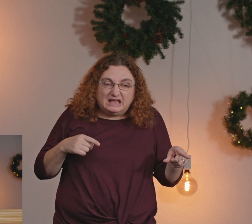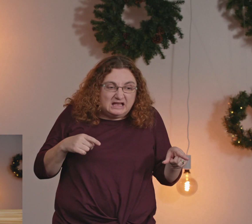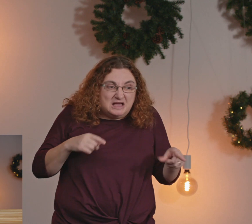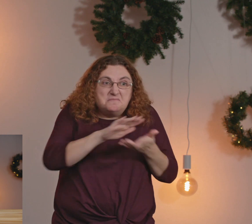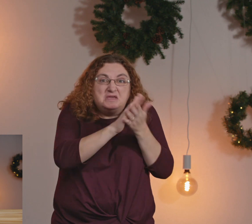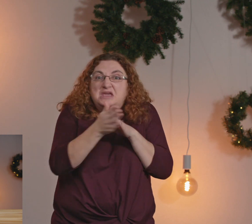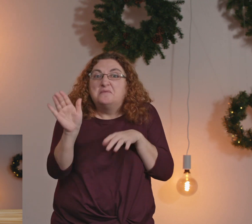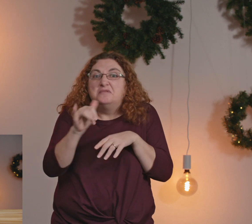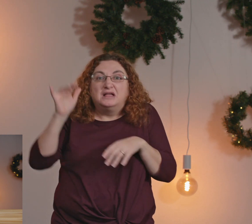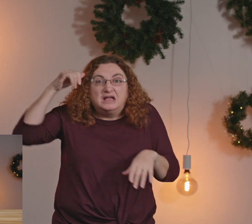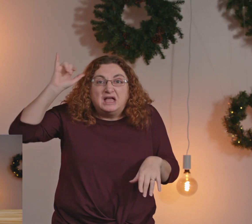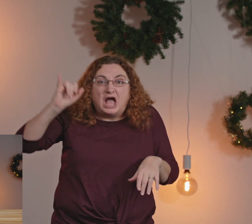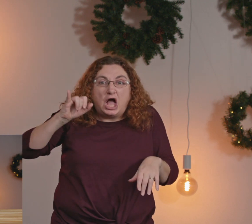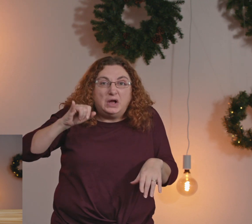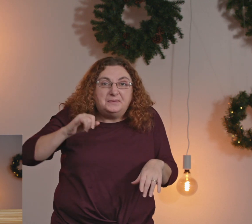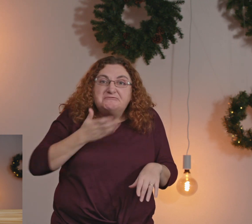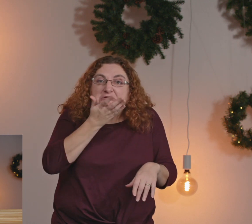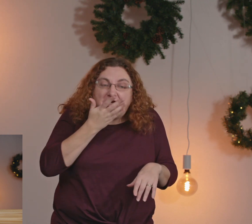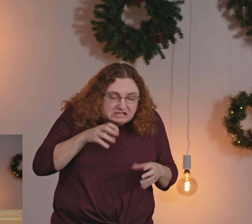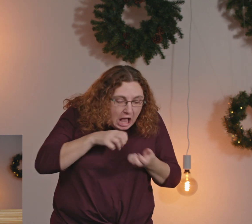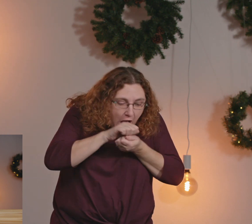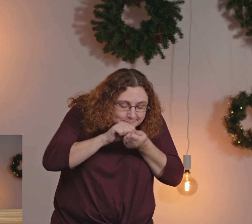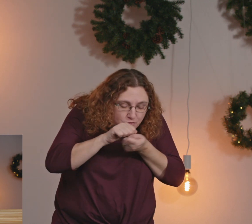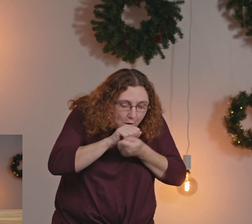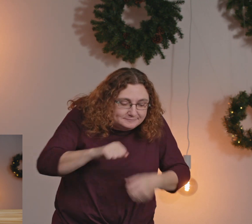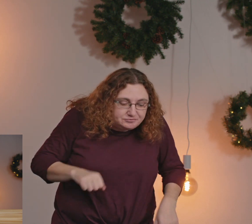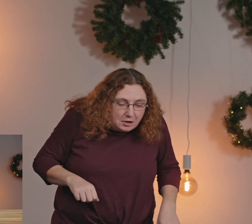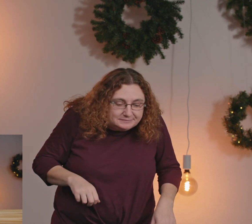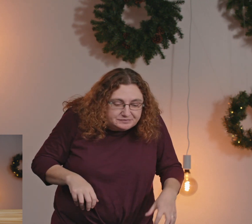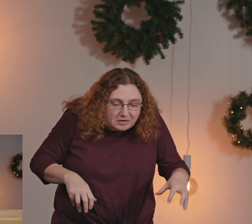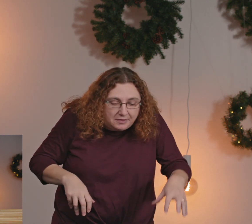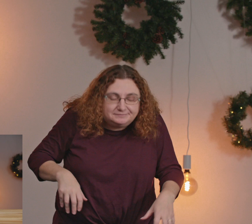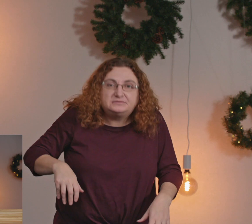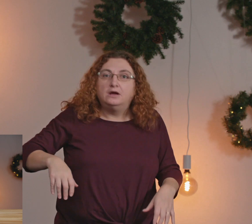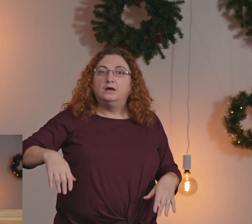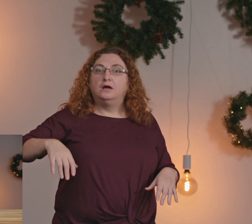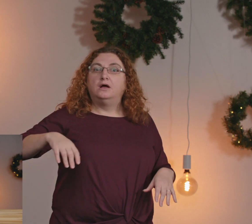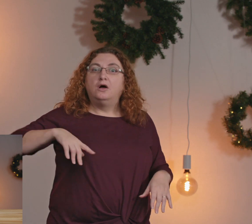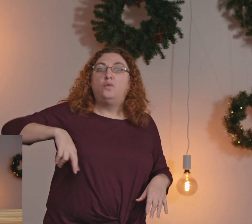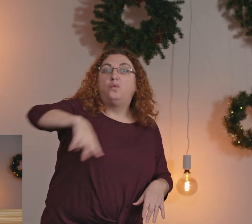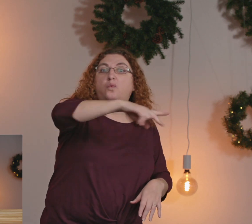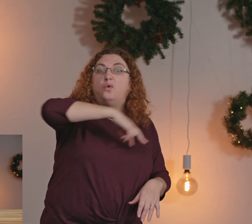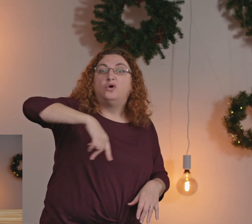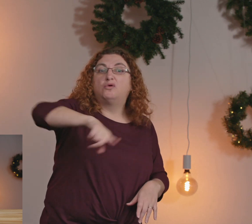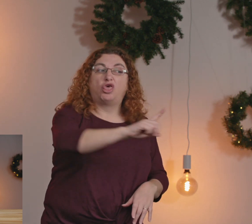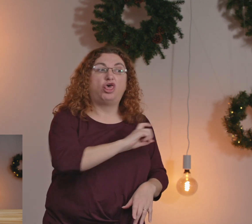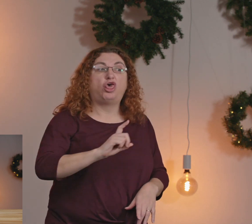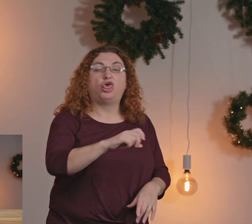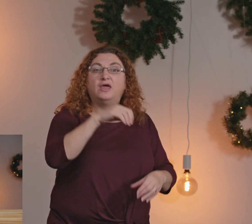cow and wandering around a field like a cow while his fingernails grew way out and his hair grew long. So, you know, like